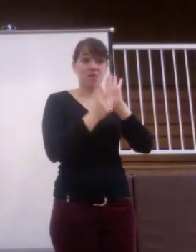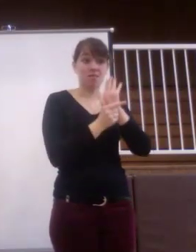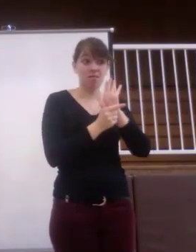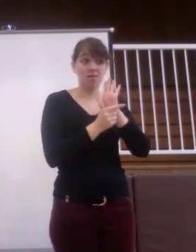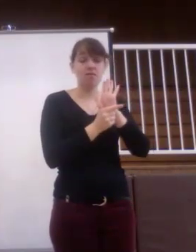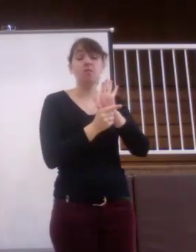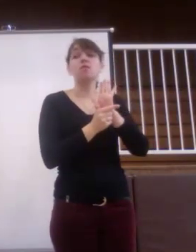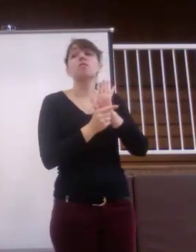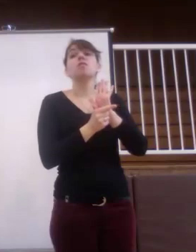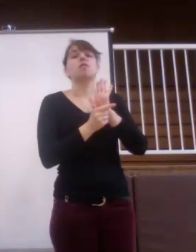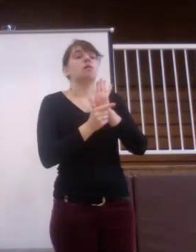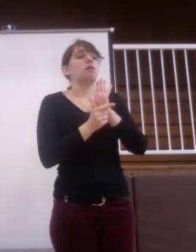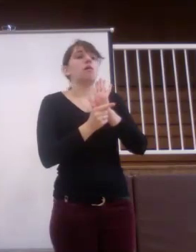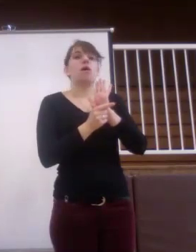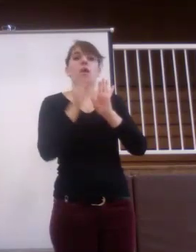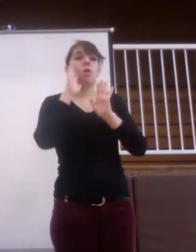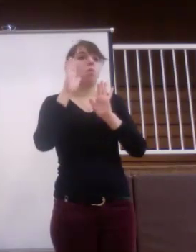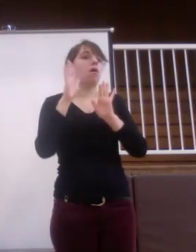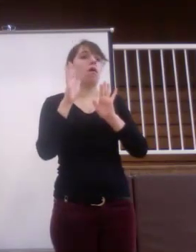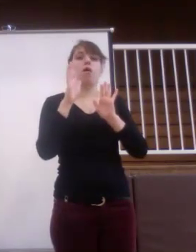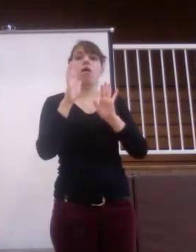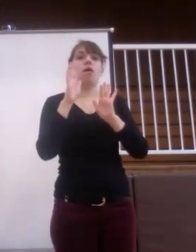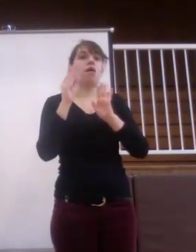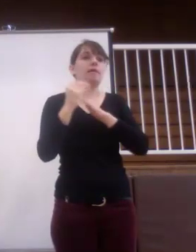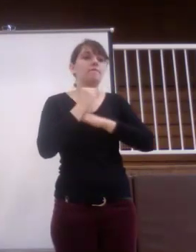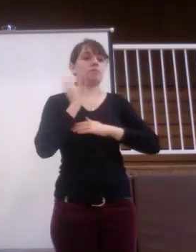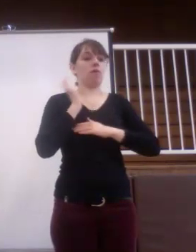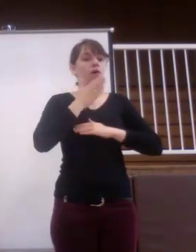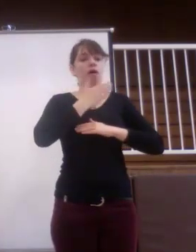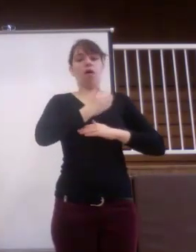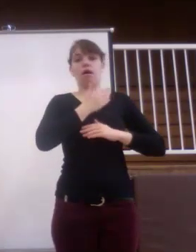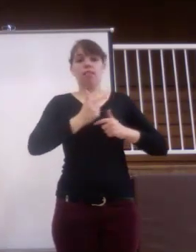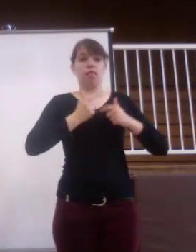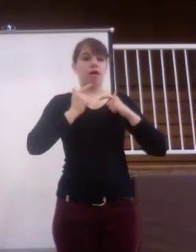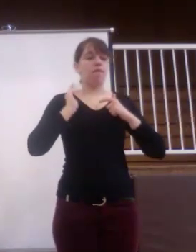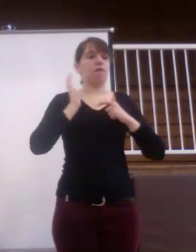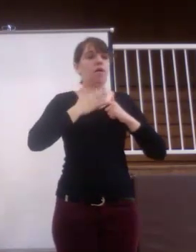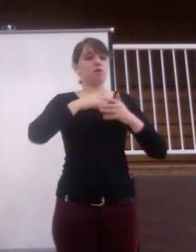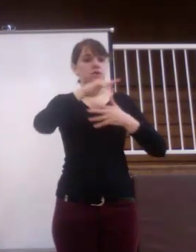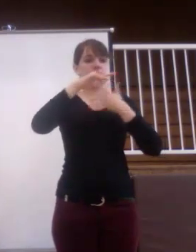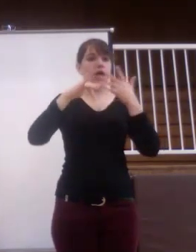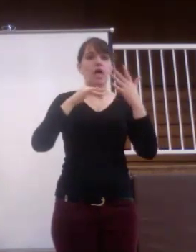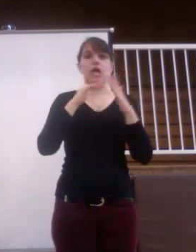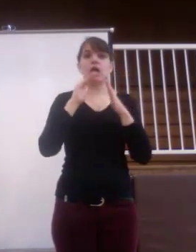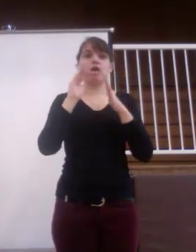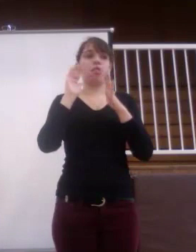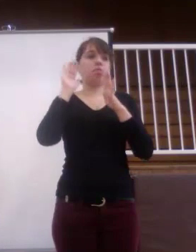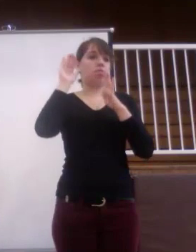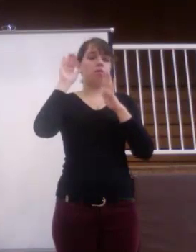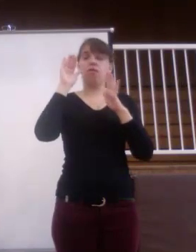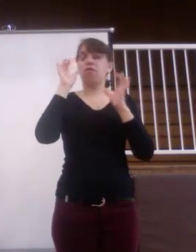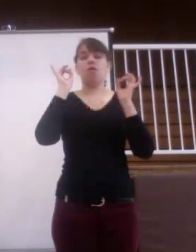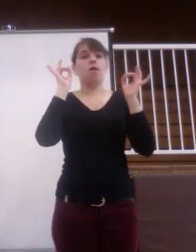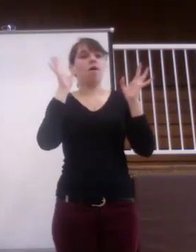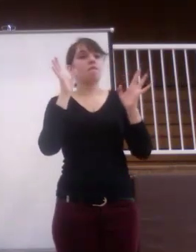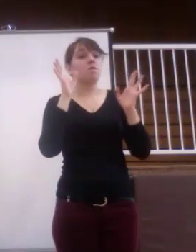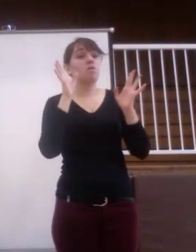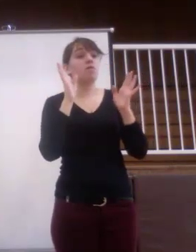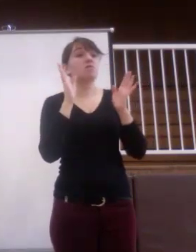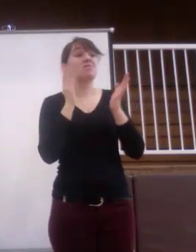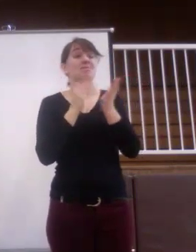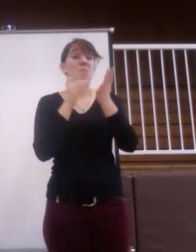would send us down a slippery slope in which patients could be indirectly, or